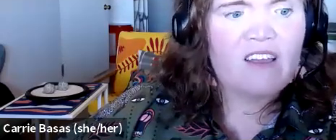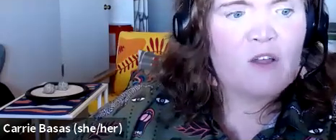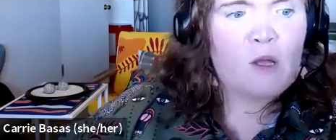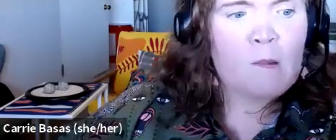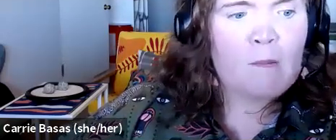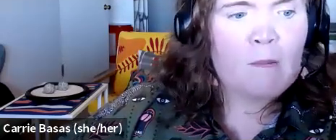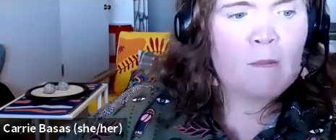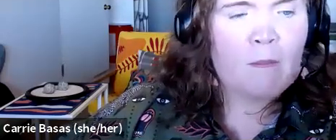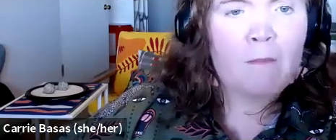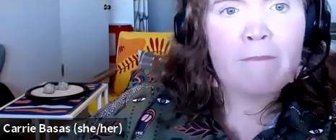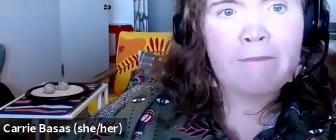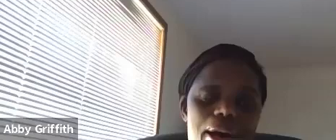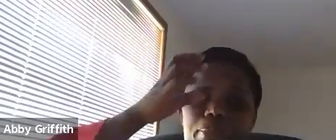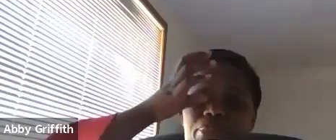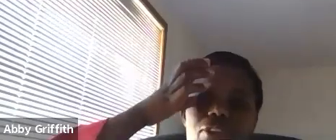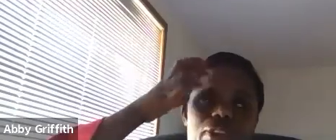way?